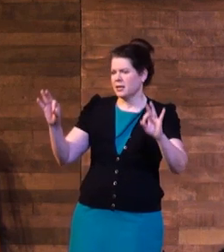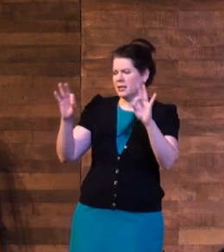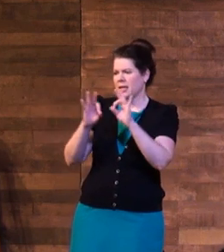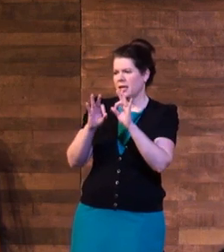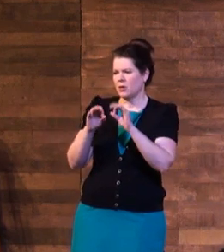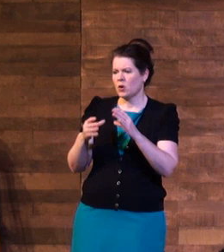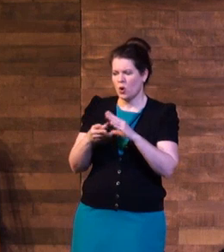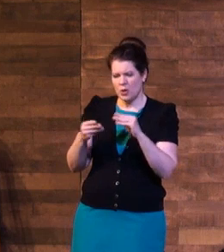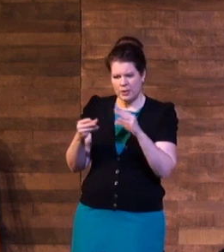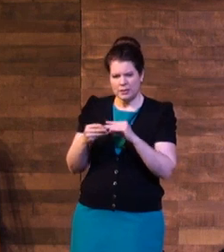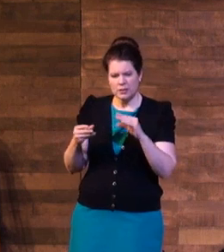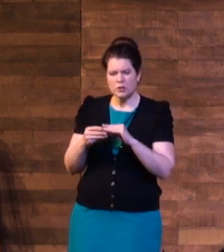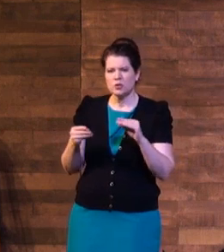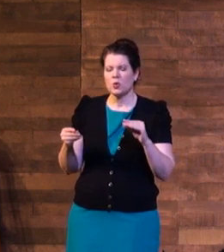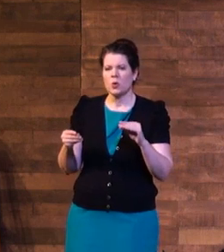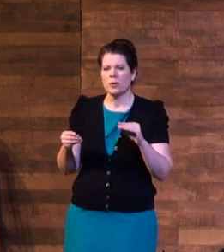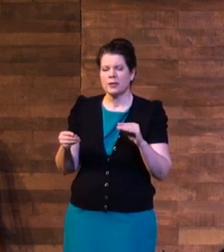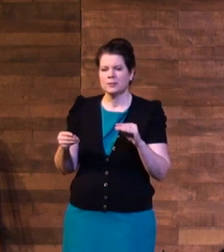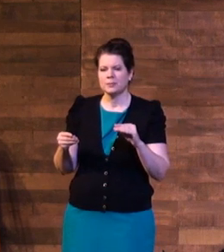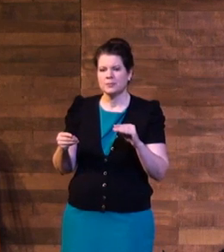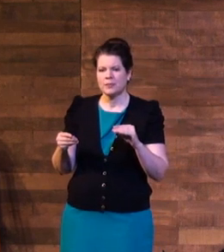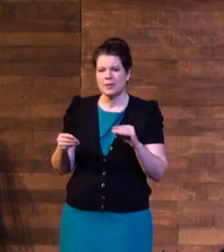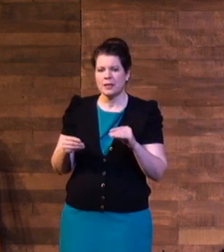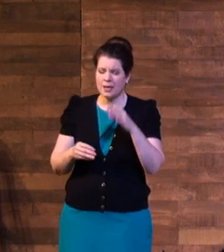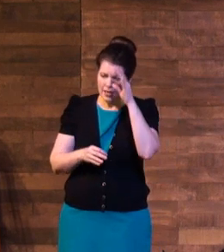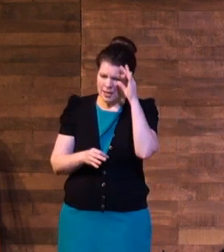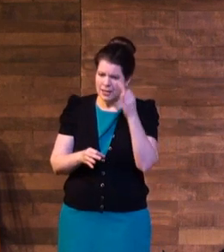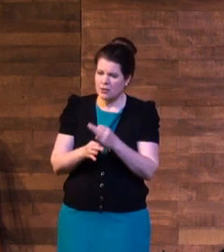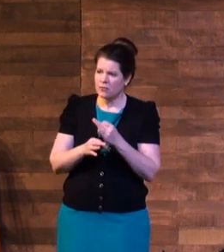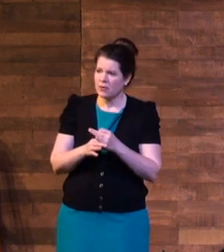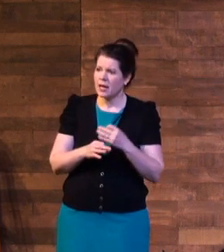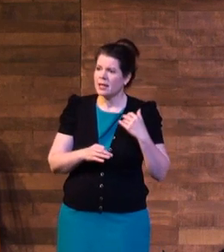And if nothing else, the faith that Jephthah passed down to his daughter was,